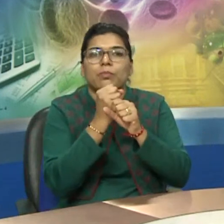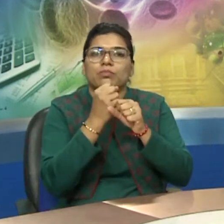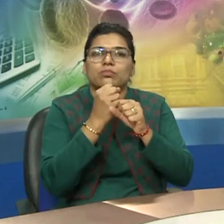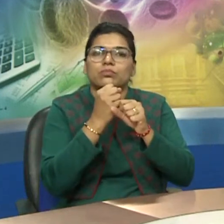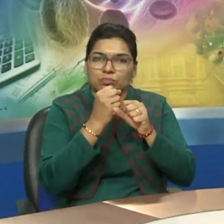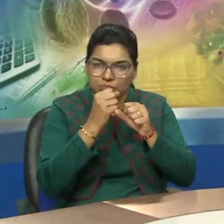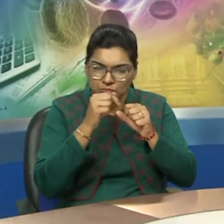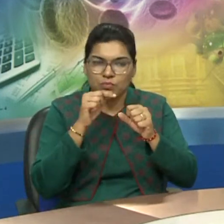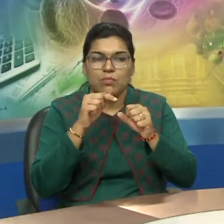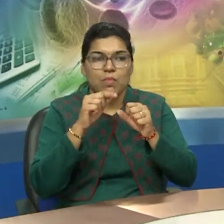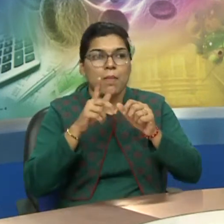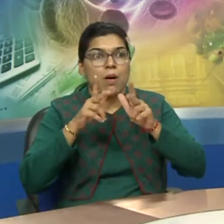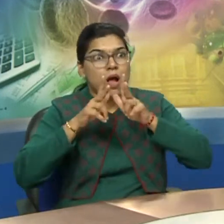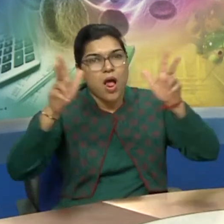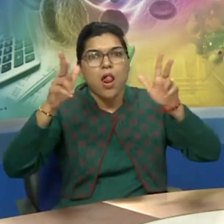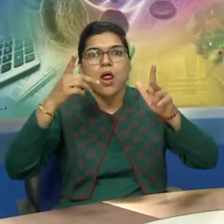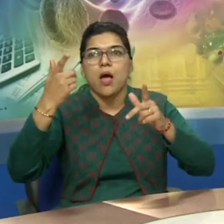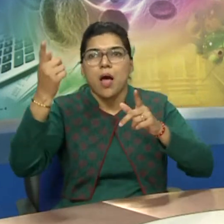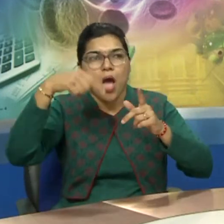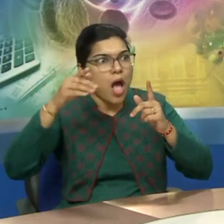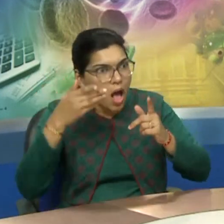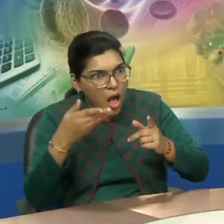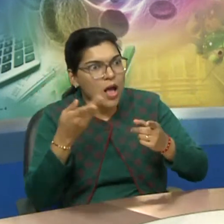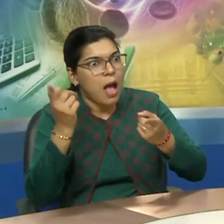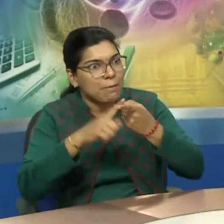everyone or any other member.